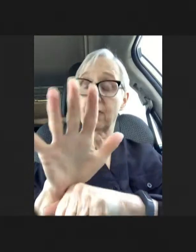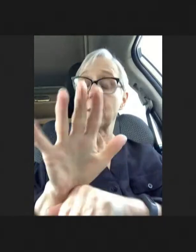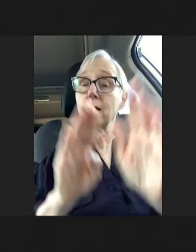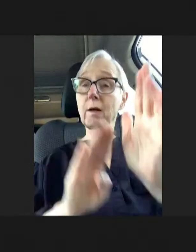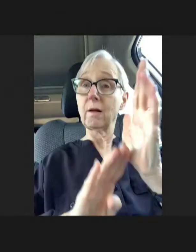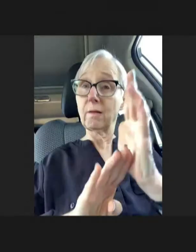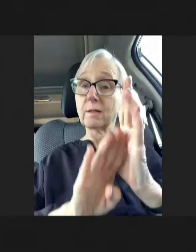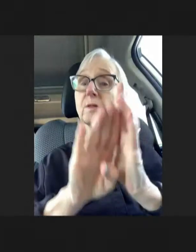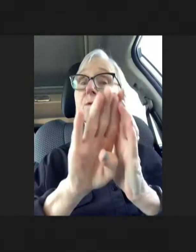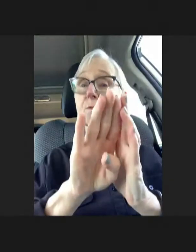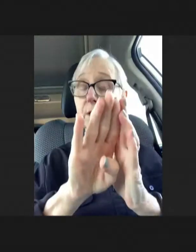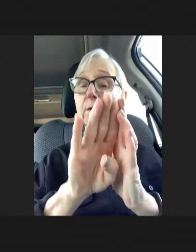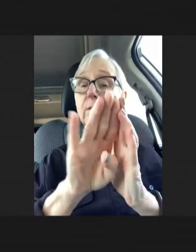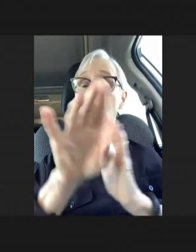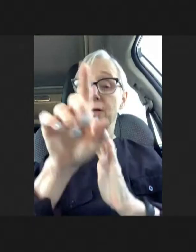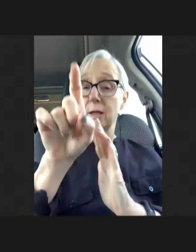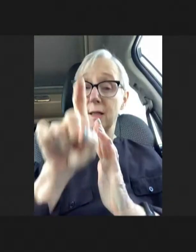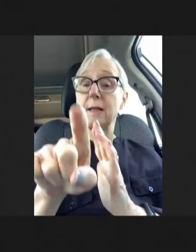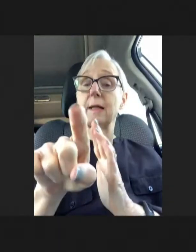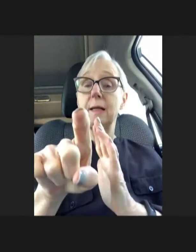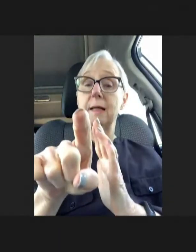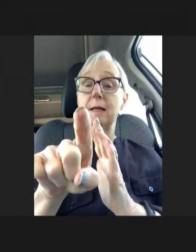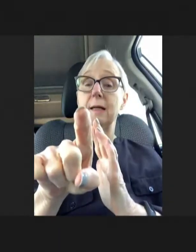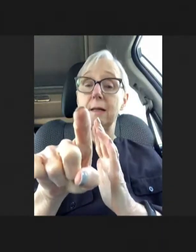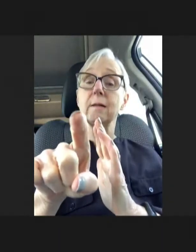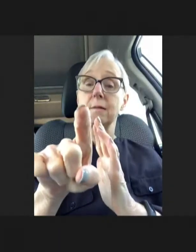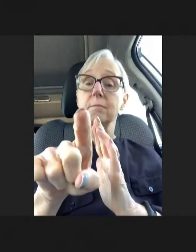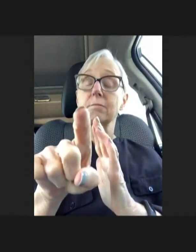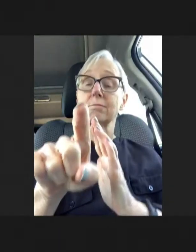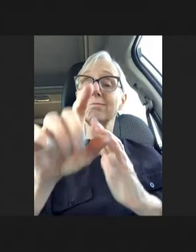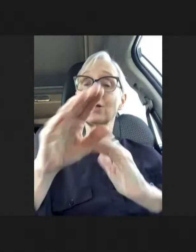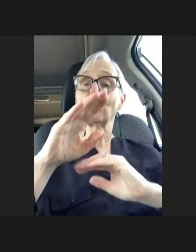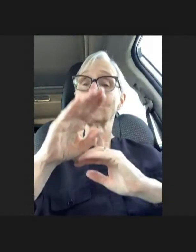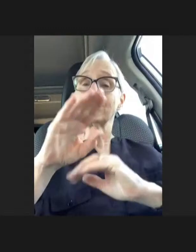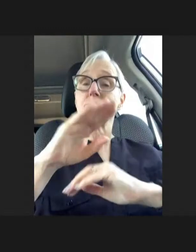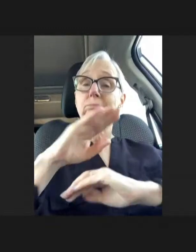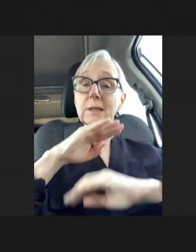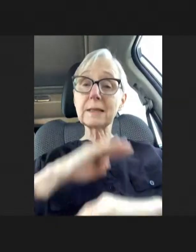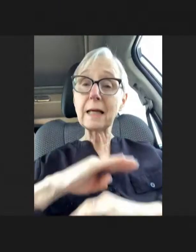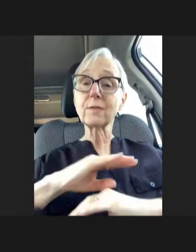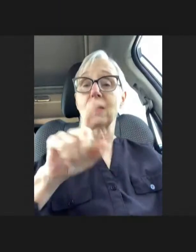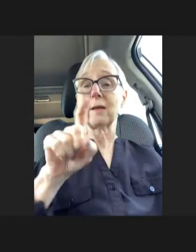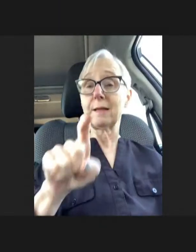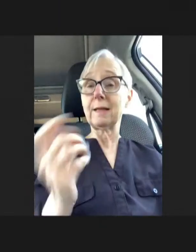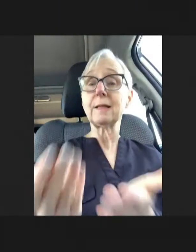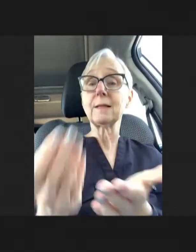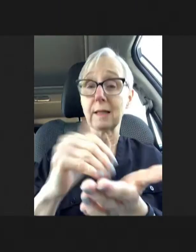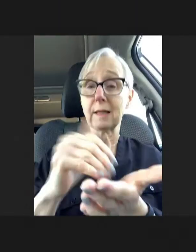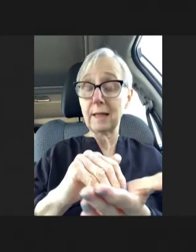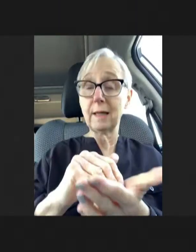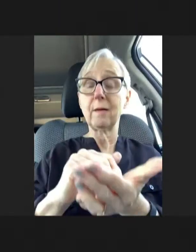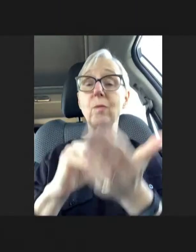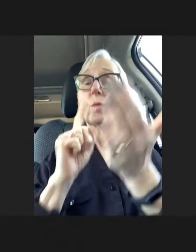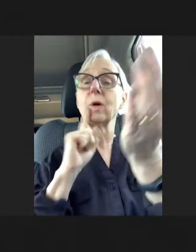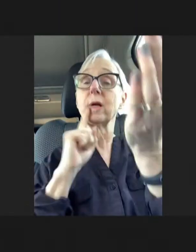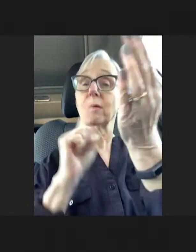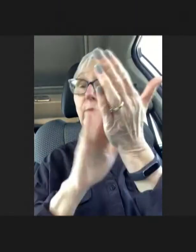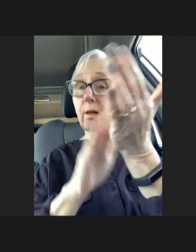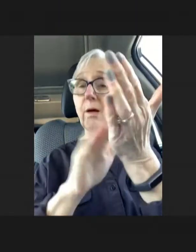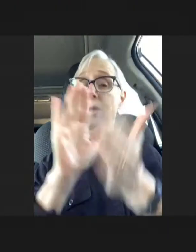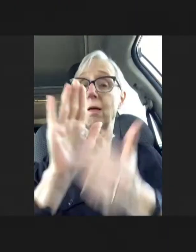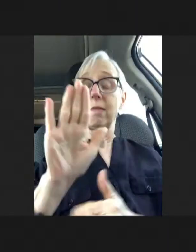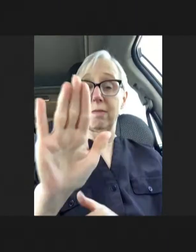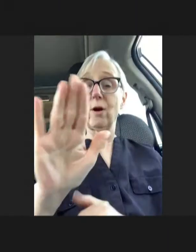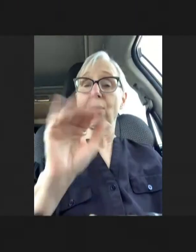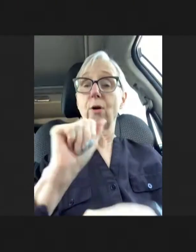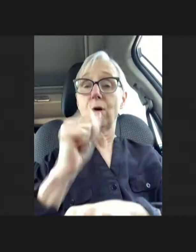gonna, they're gonna need to surge again. And this continues to put stress on them. We're in close contact and partnership with them on